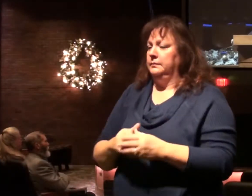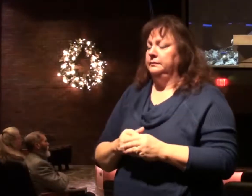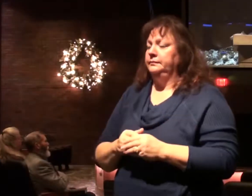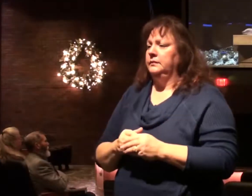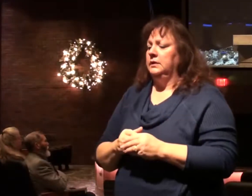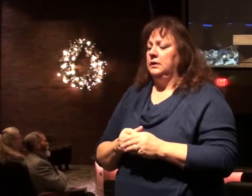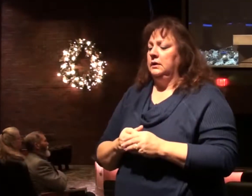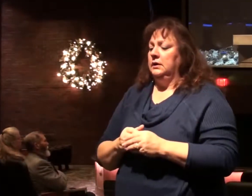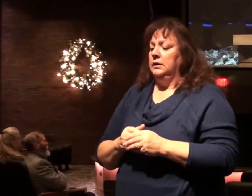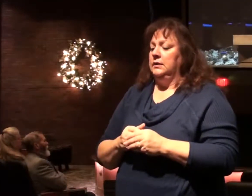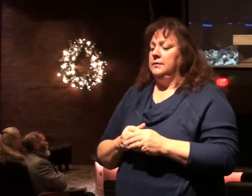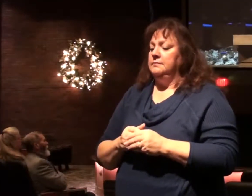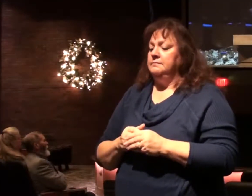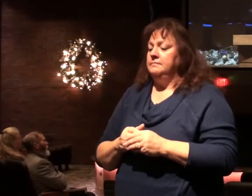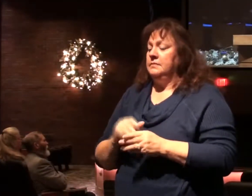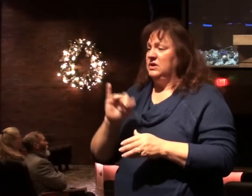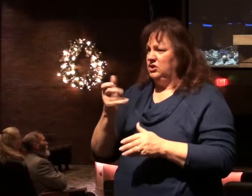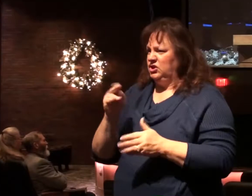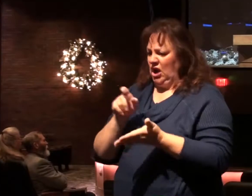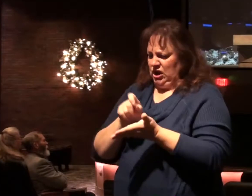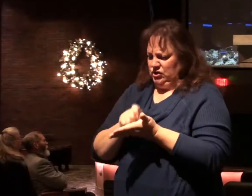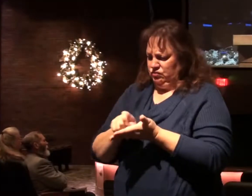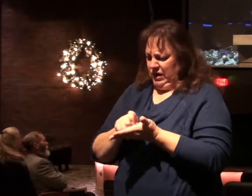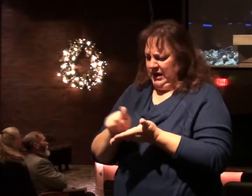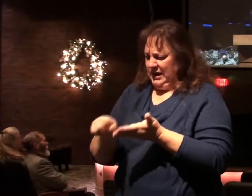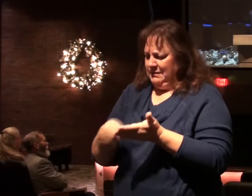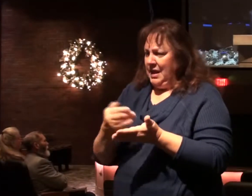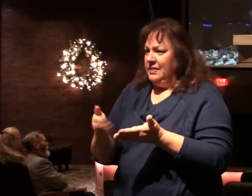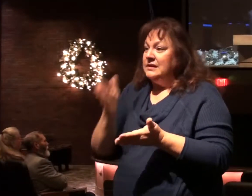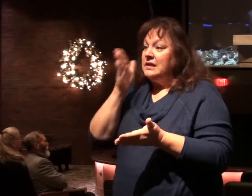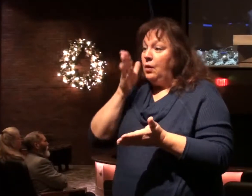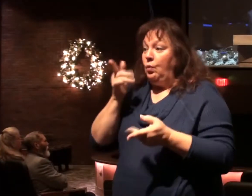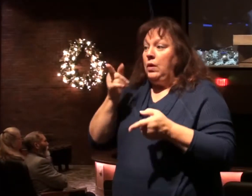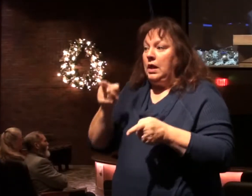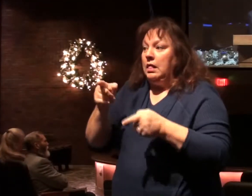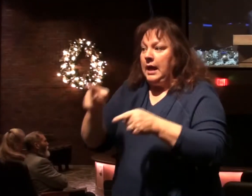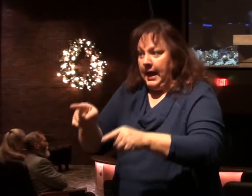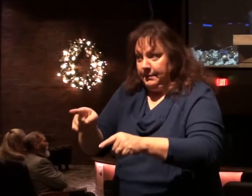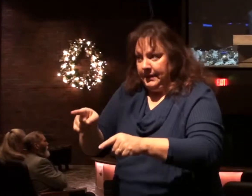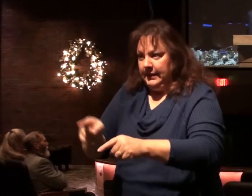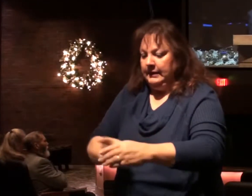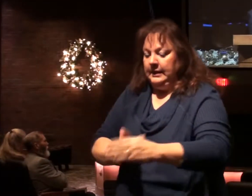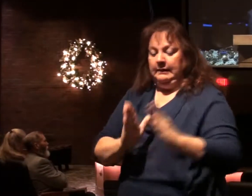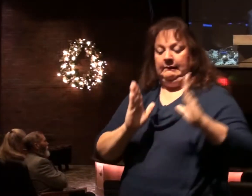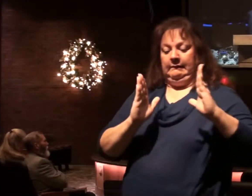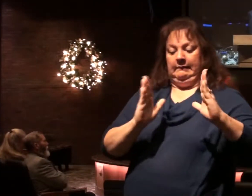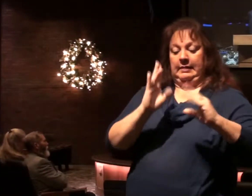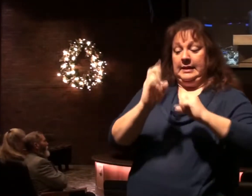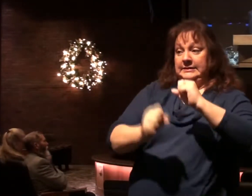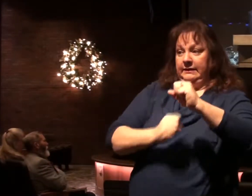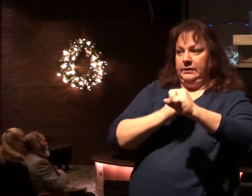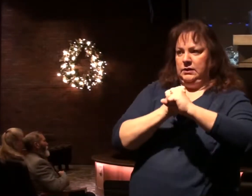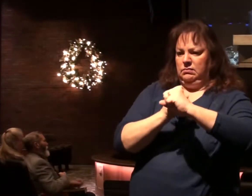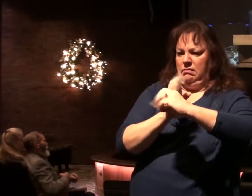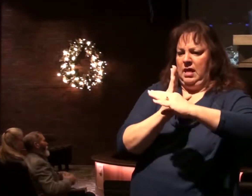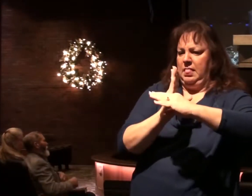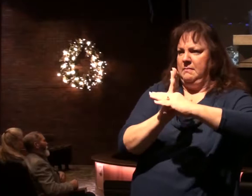What he is telling us is about events that are going to happen in the middle of that seven-year period